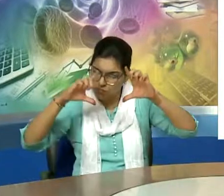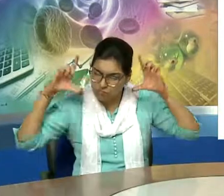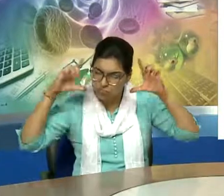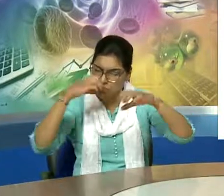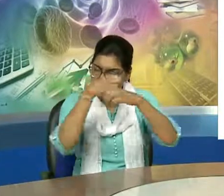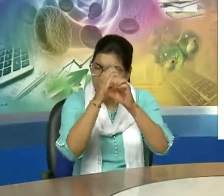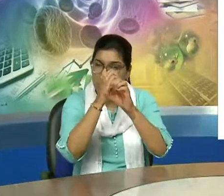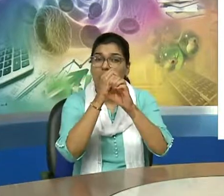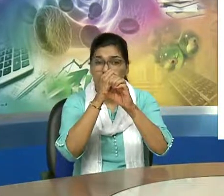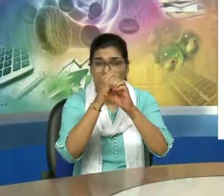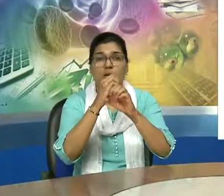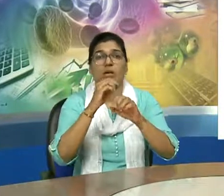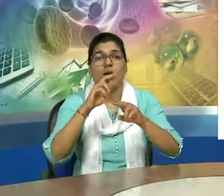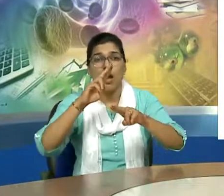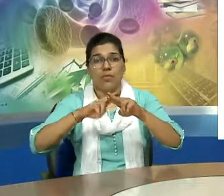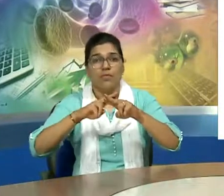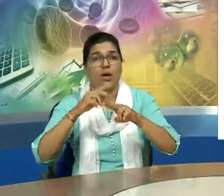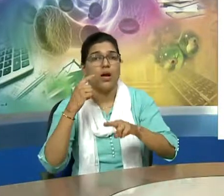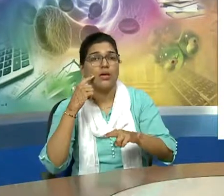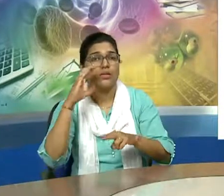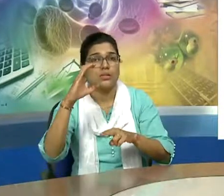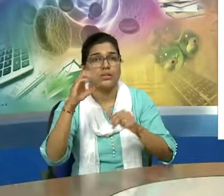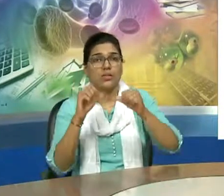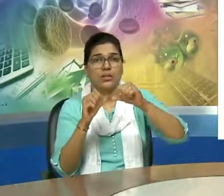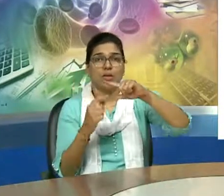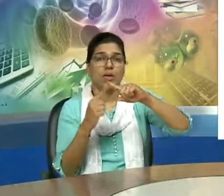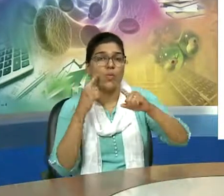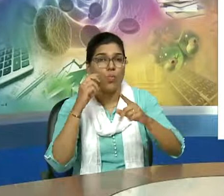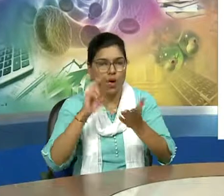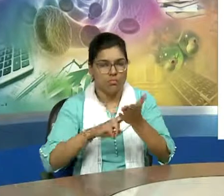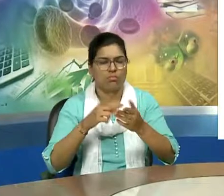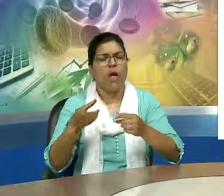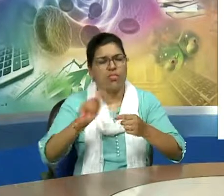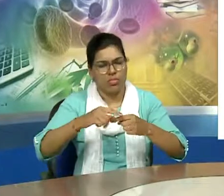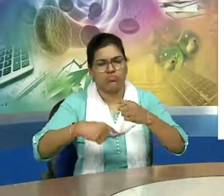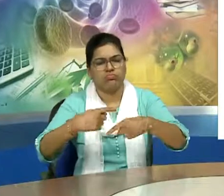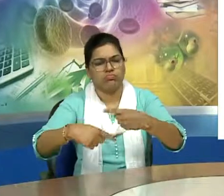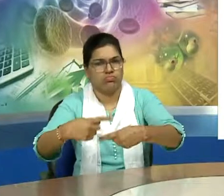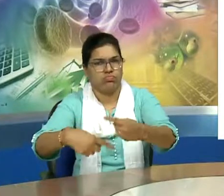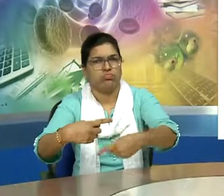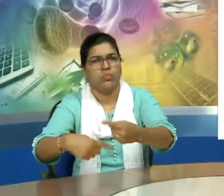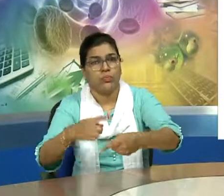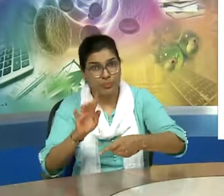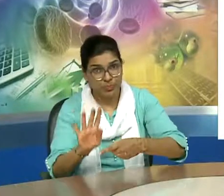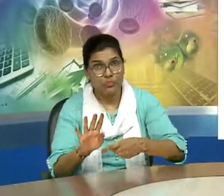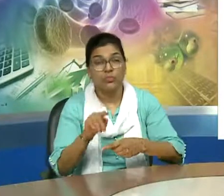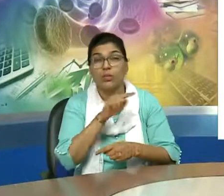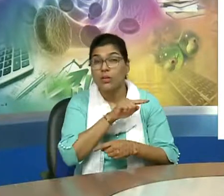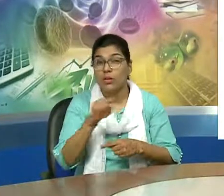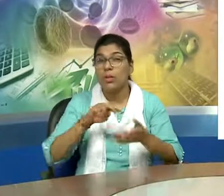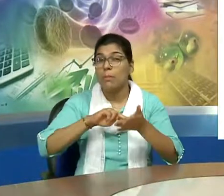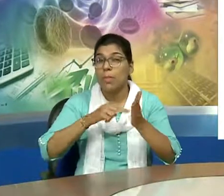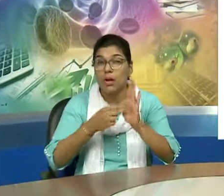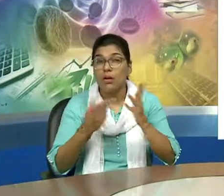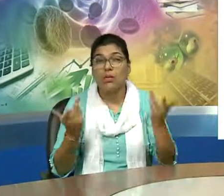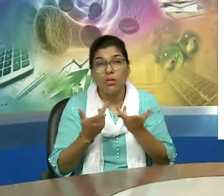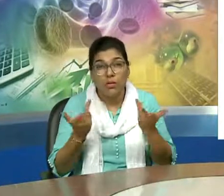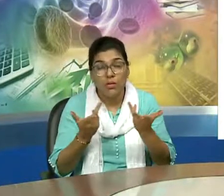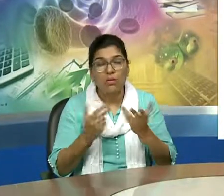means they can be finished, they can be vanished, they can be disappeared. And non-biodegradable